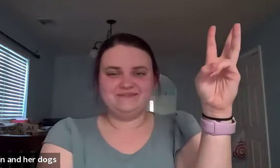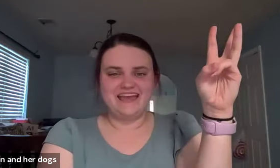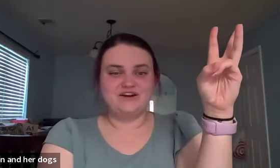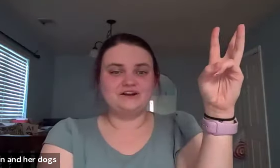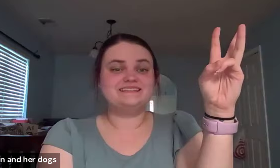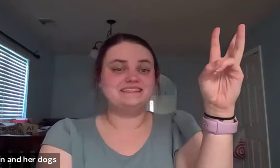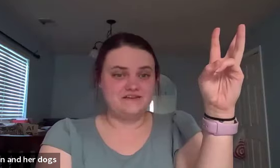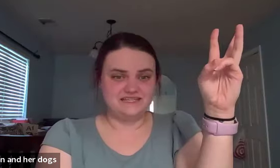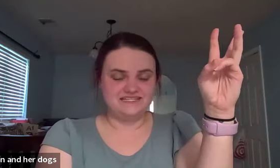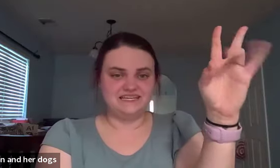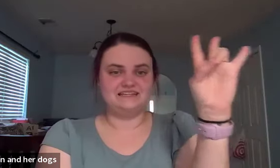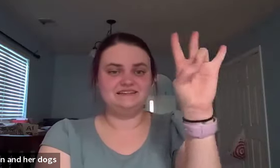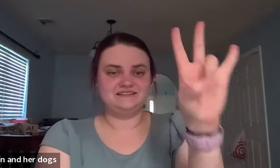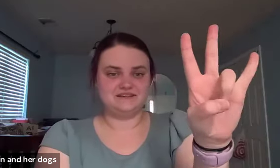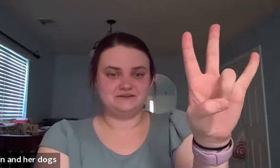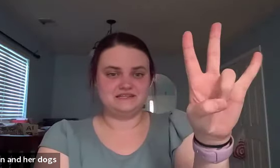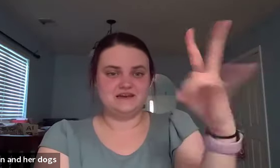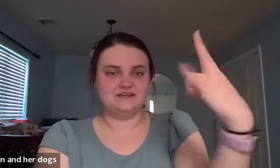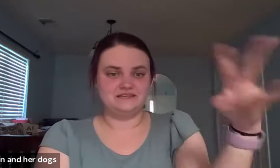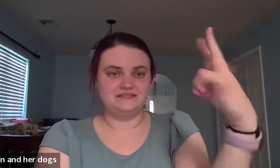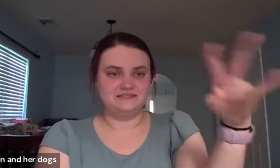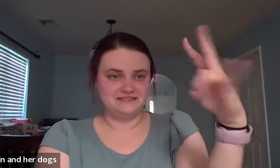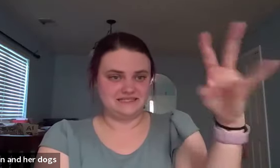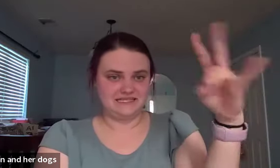Then we had our 17. So 17